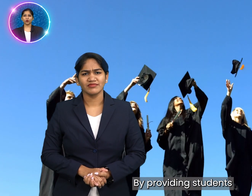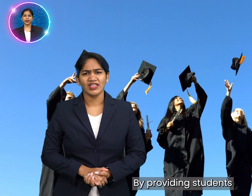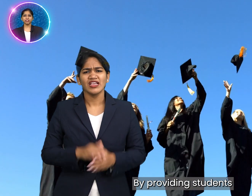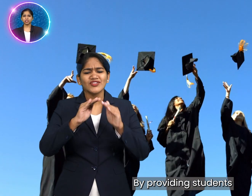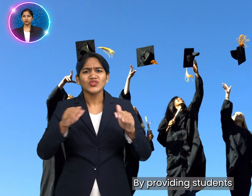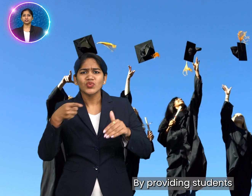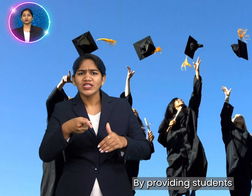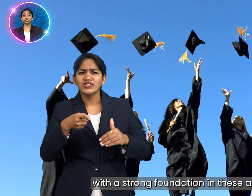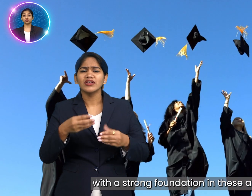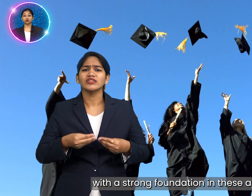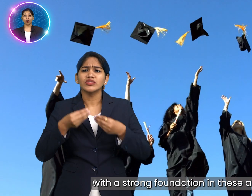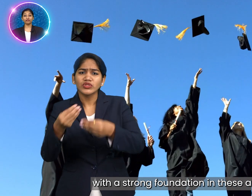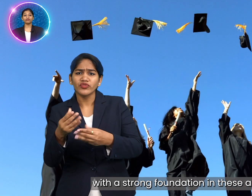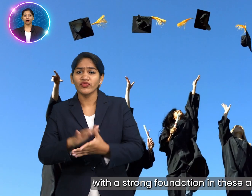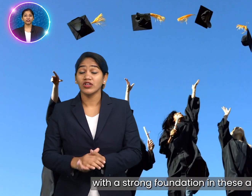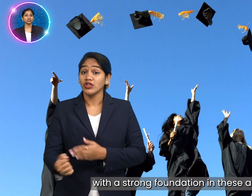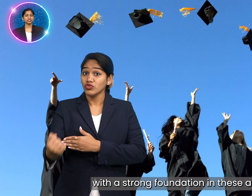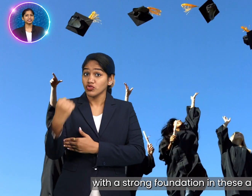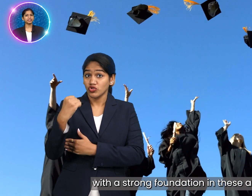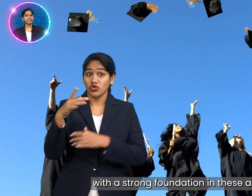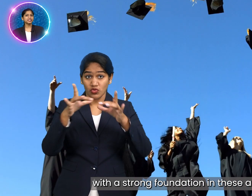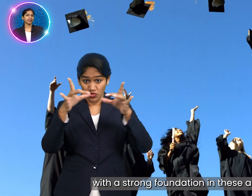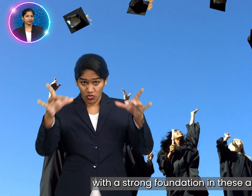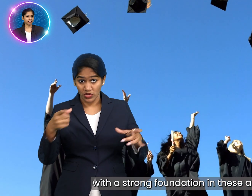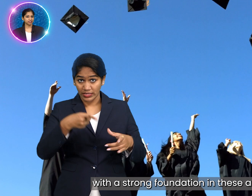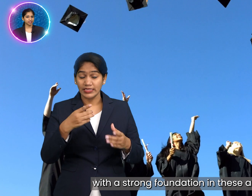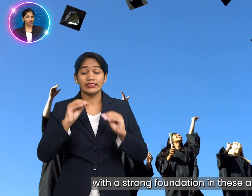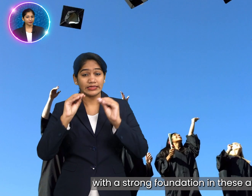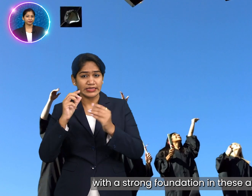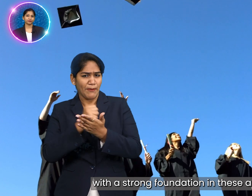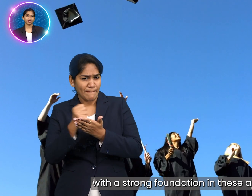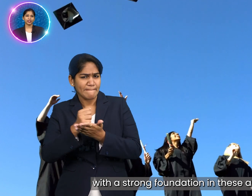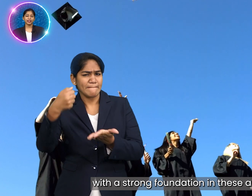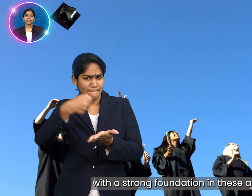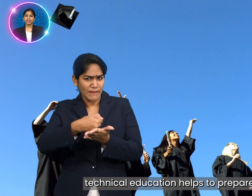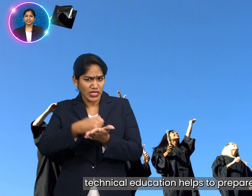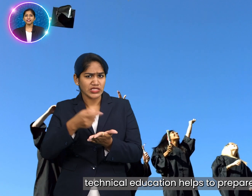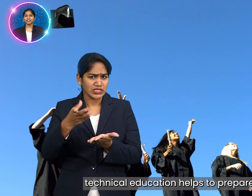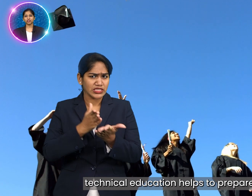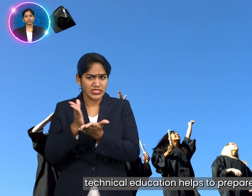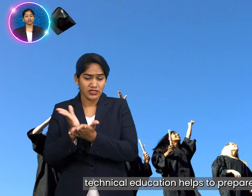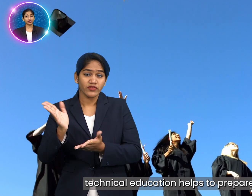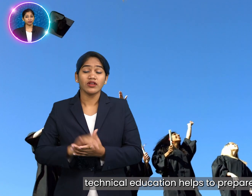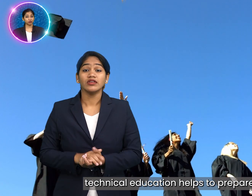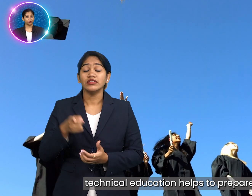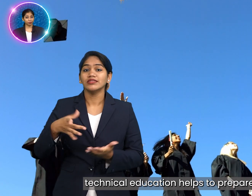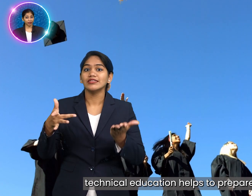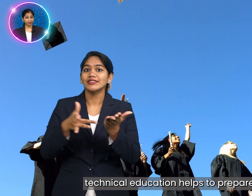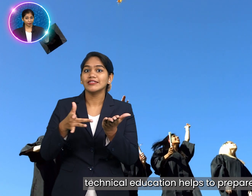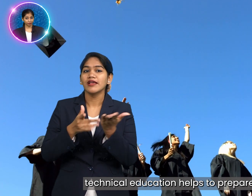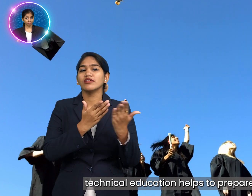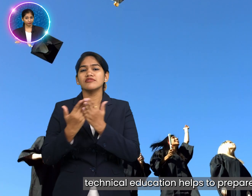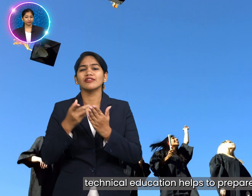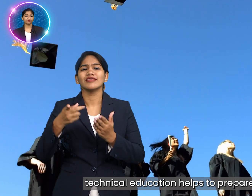By providing students with a strong foundation in these areas, technical education helps to